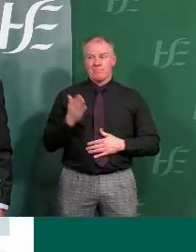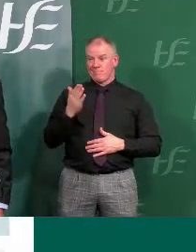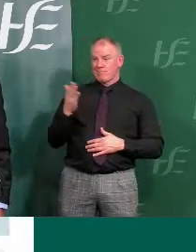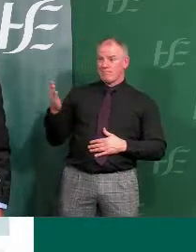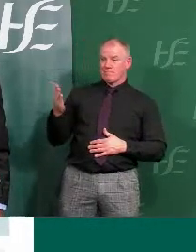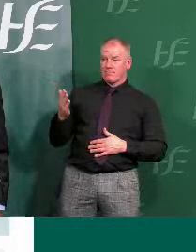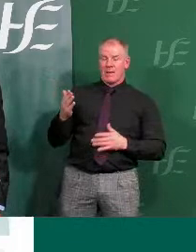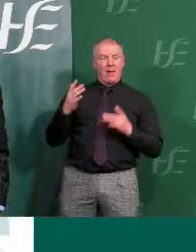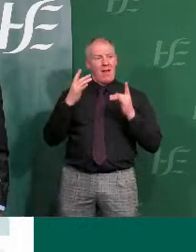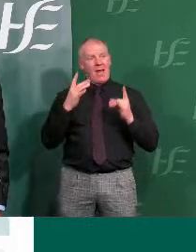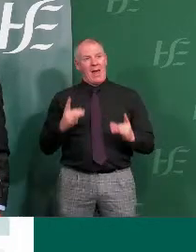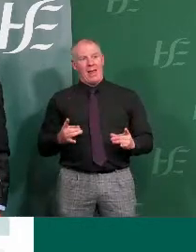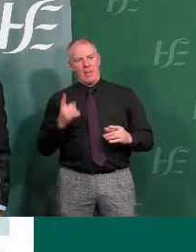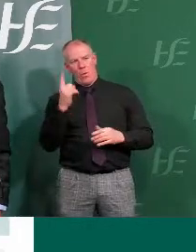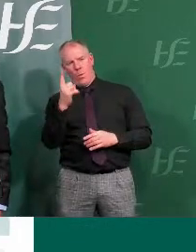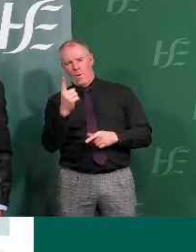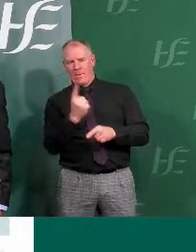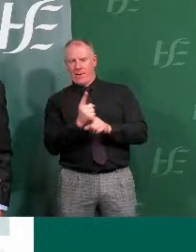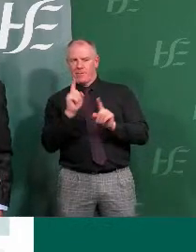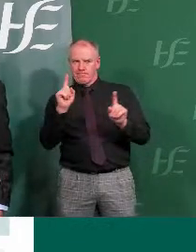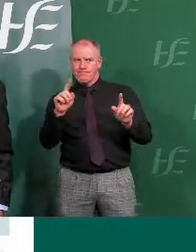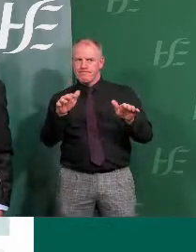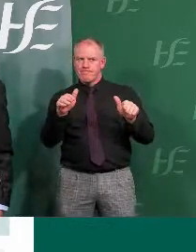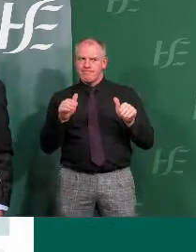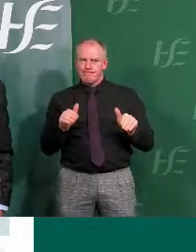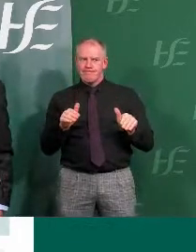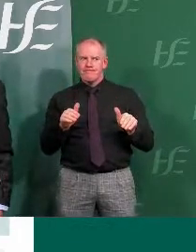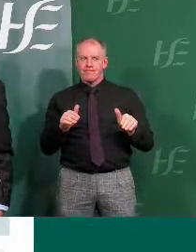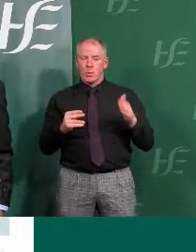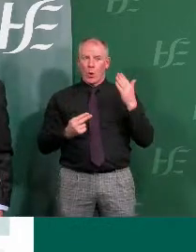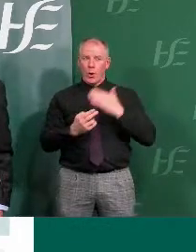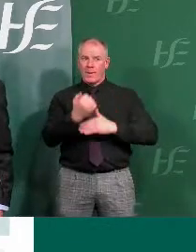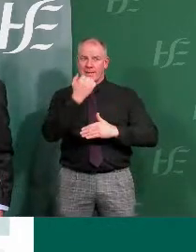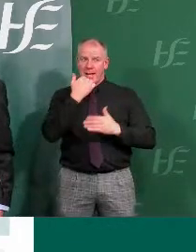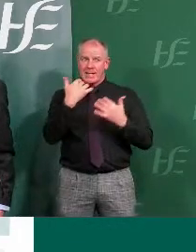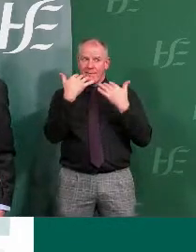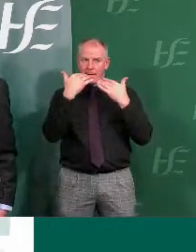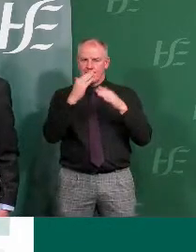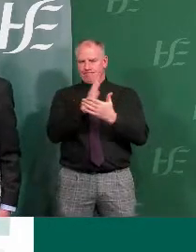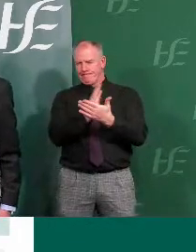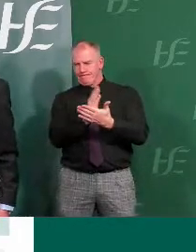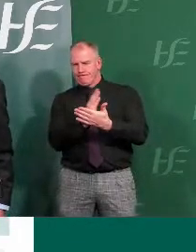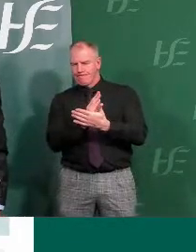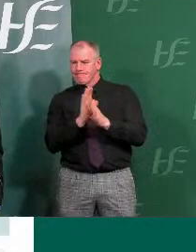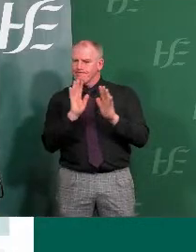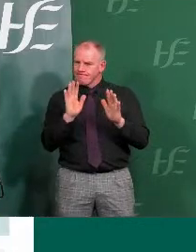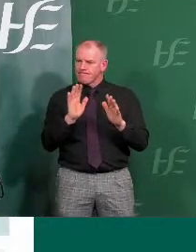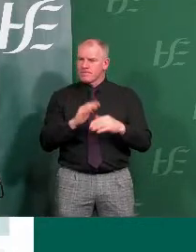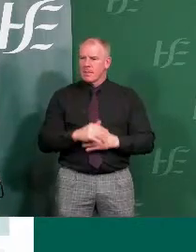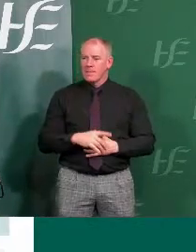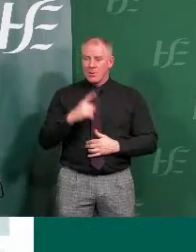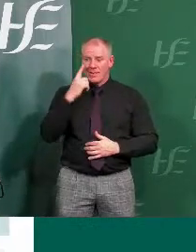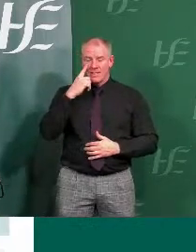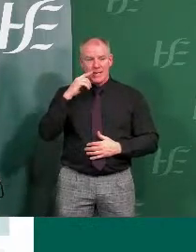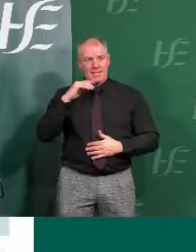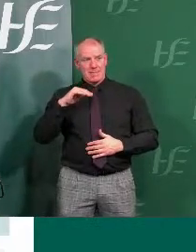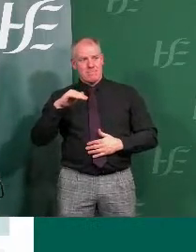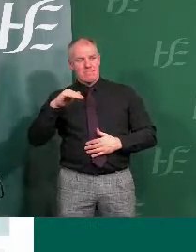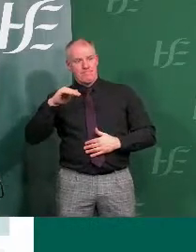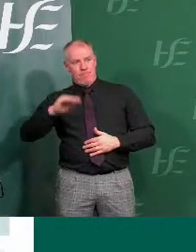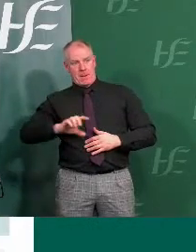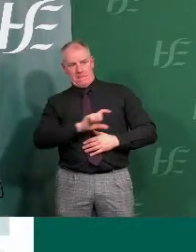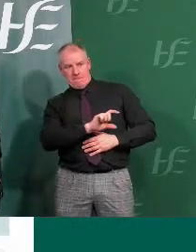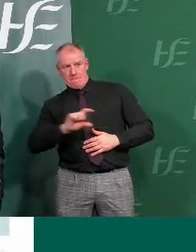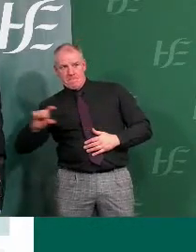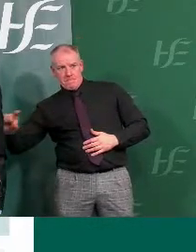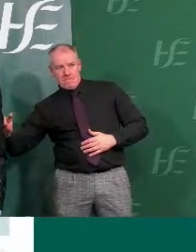warnings associated with this graph in terms of the absolute up-to-date accuracy of all the figures, but we see that increase, if you look at the bottom table, increase